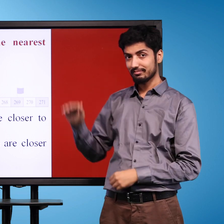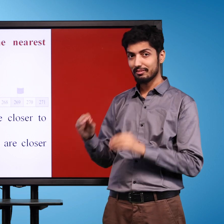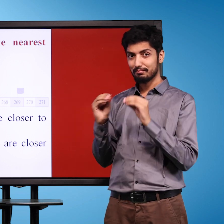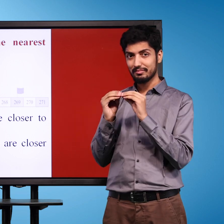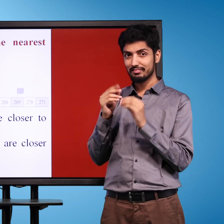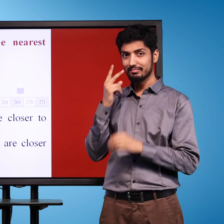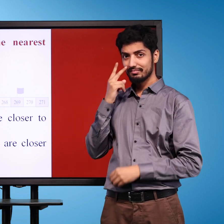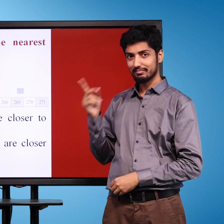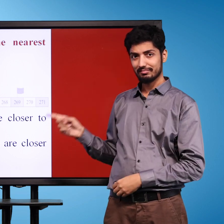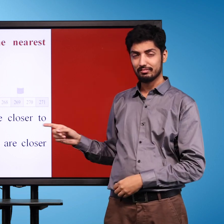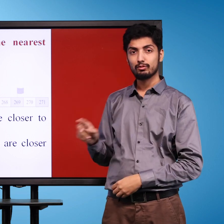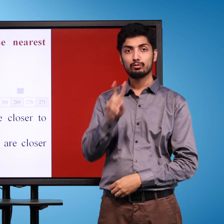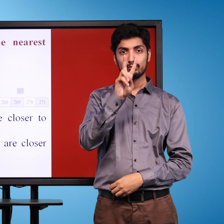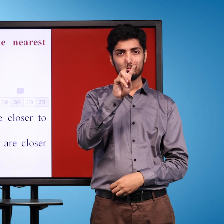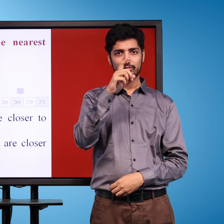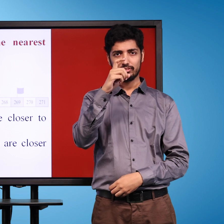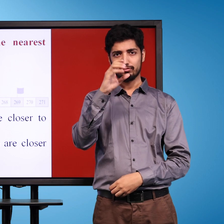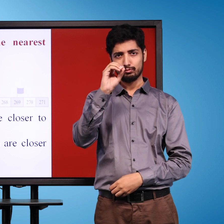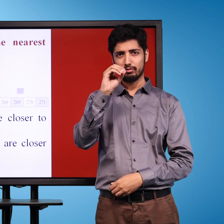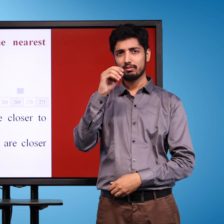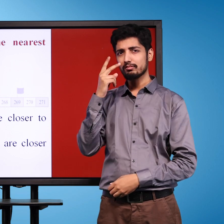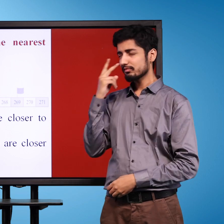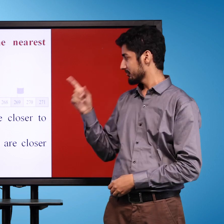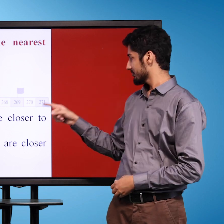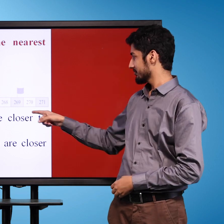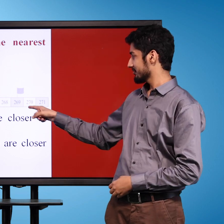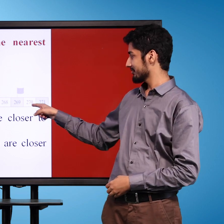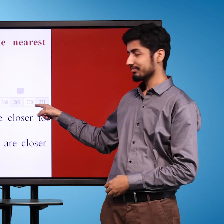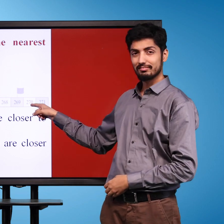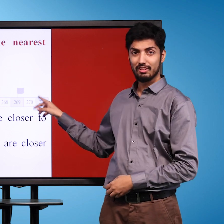B. Find the flags which are closer to 270.